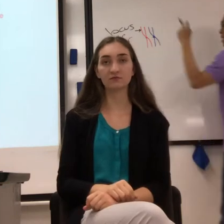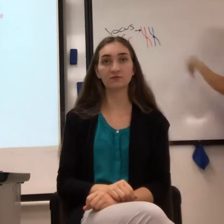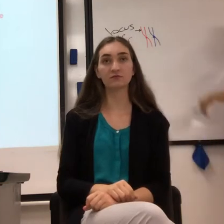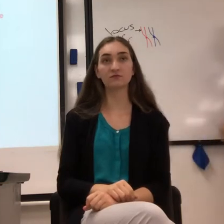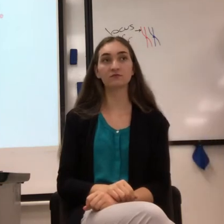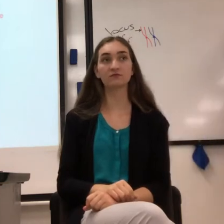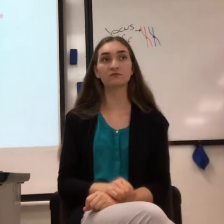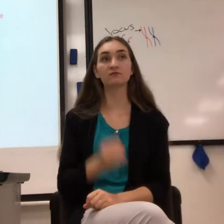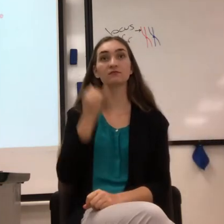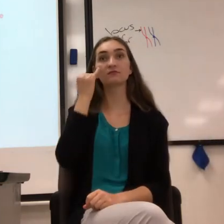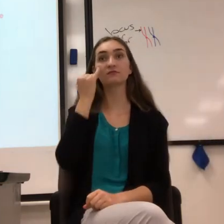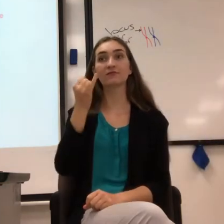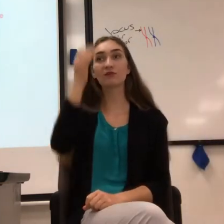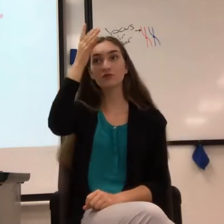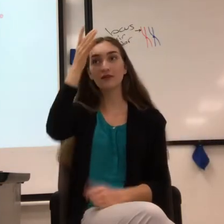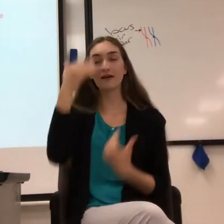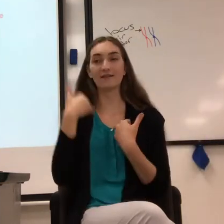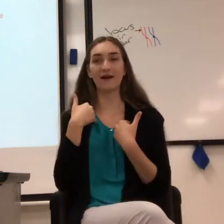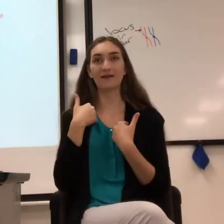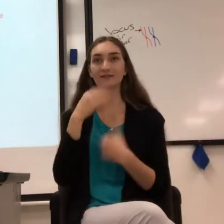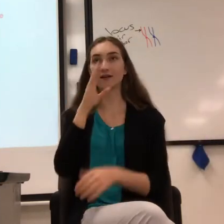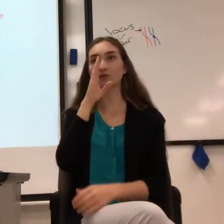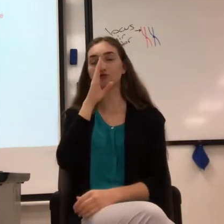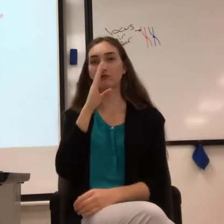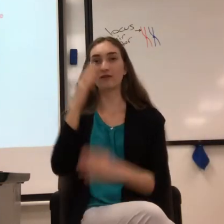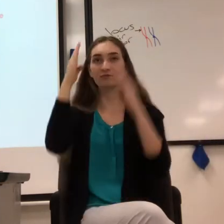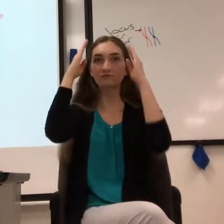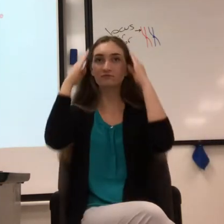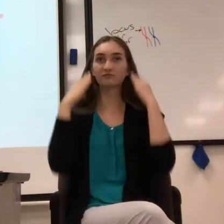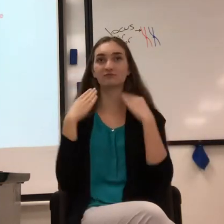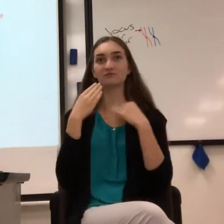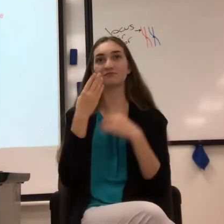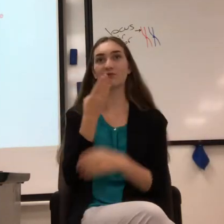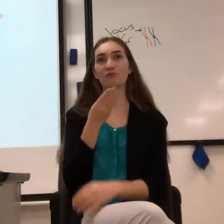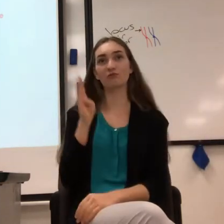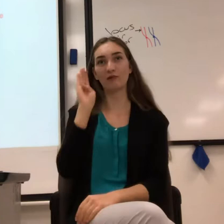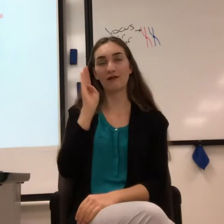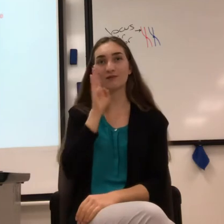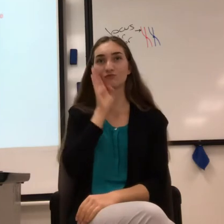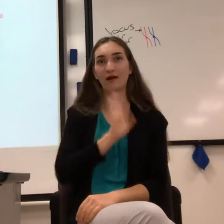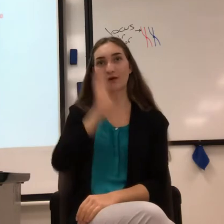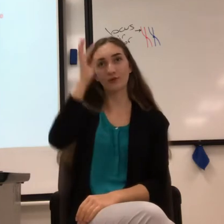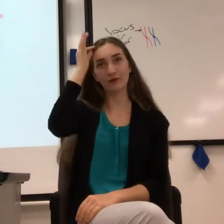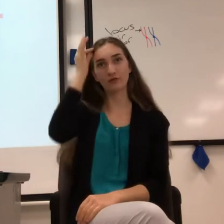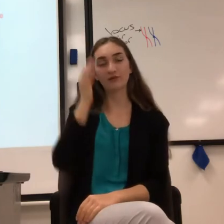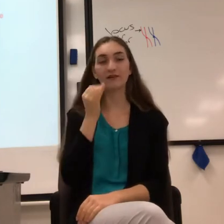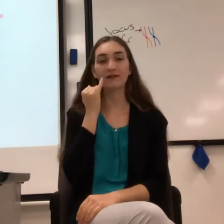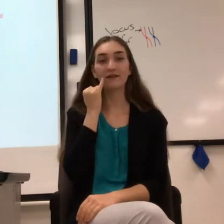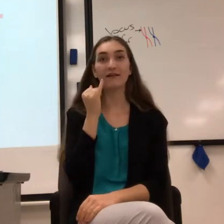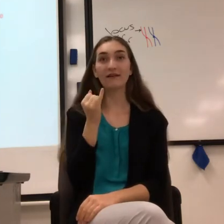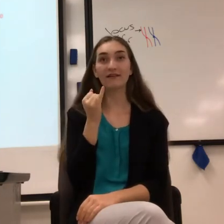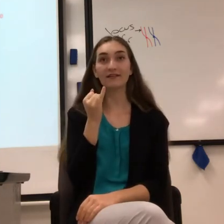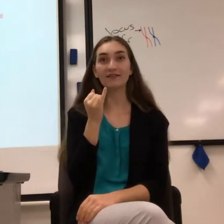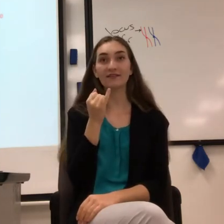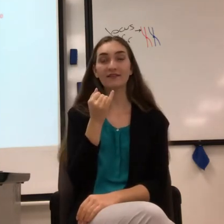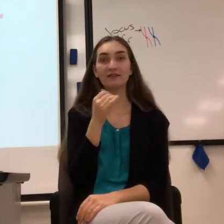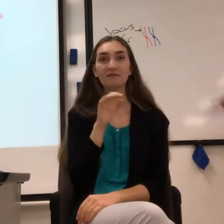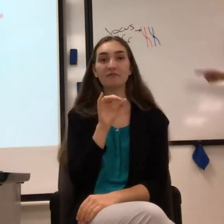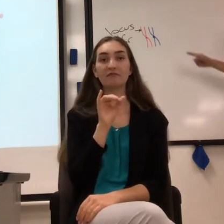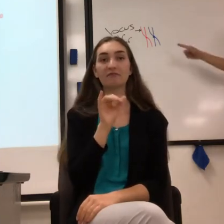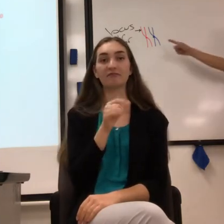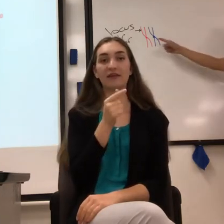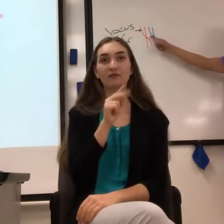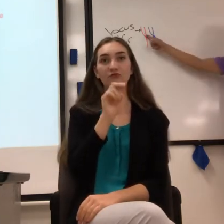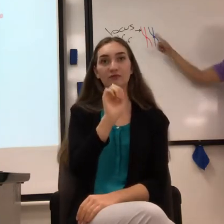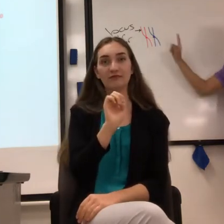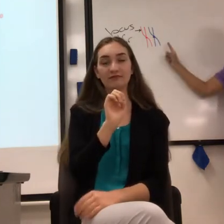Maybe your dad has straight brown hair. I mean, well anyways, the gene that expresses that trait is at a certain location on a given chromosome, say right